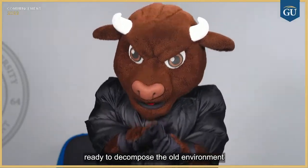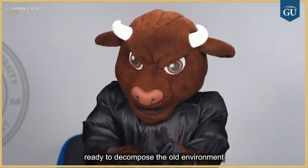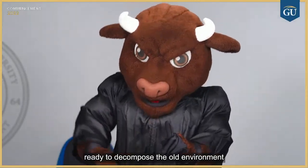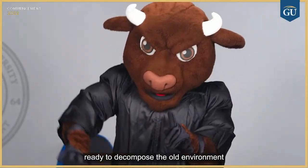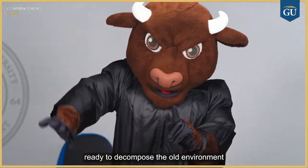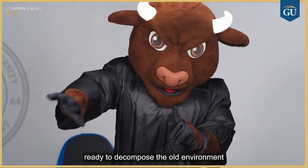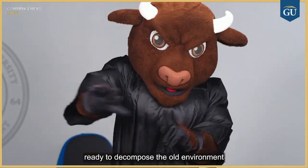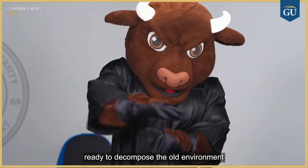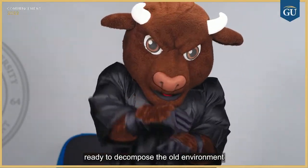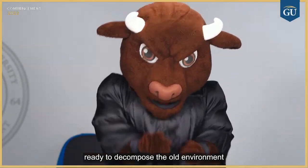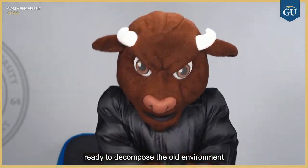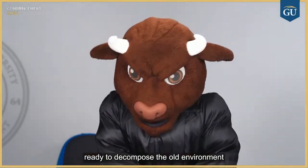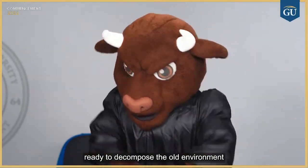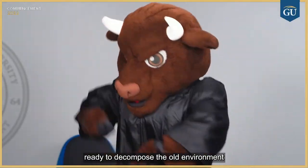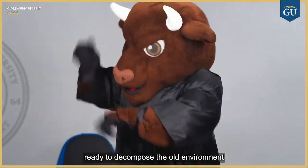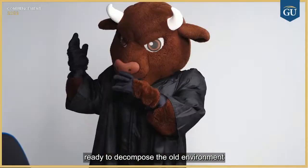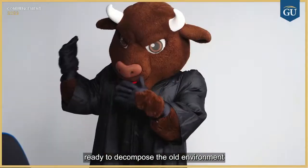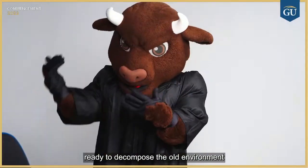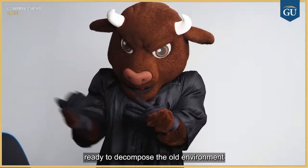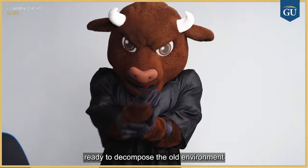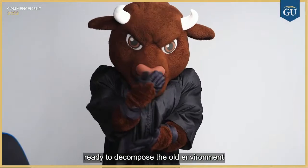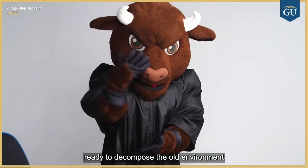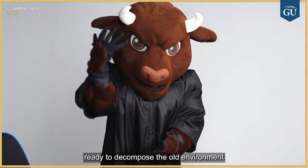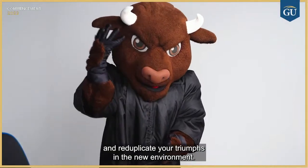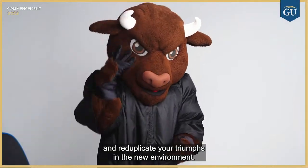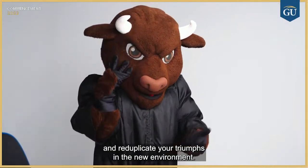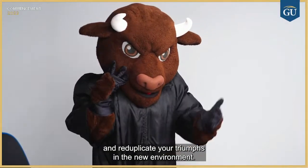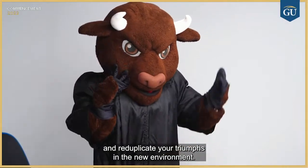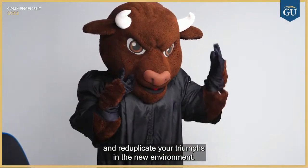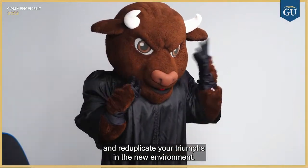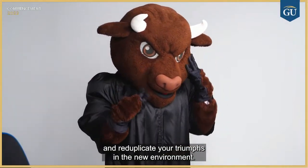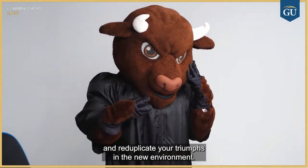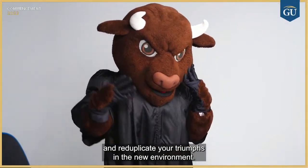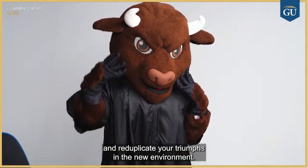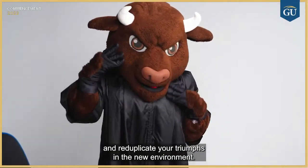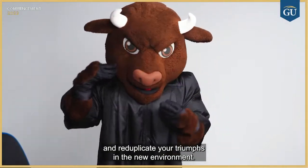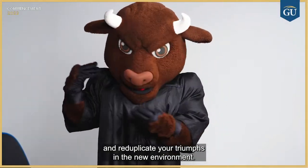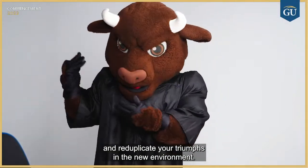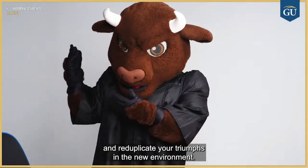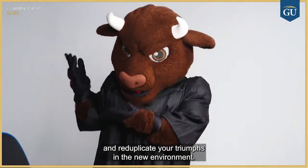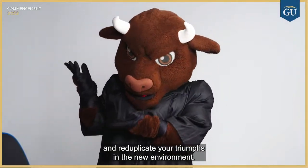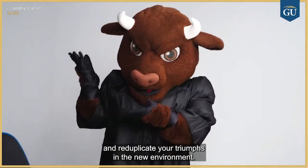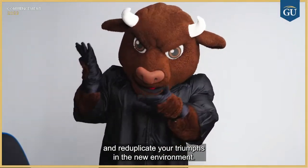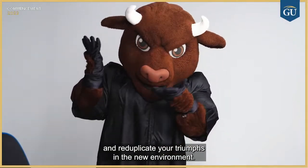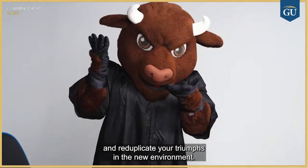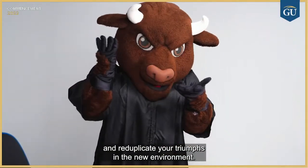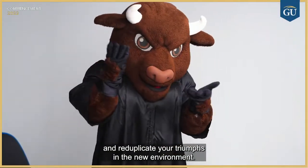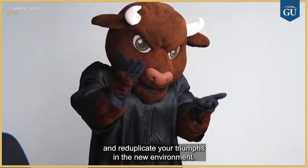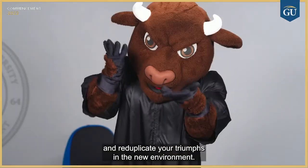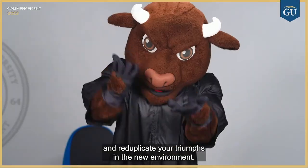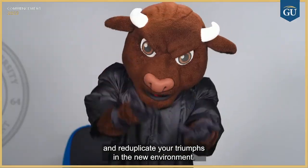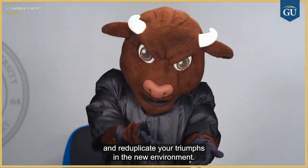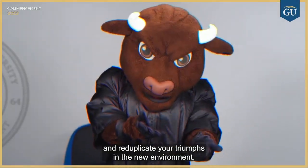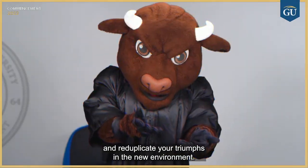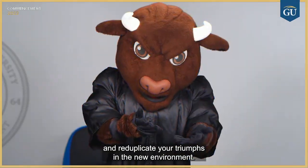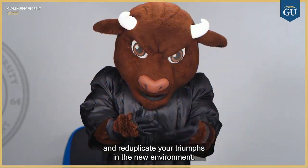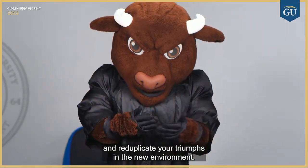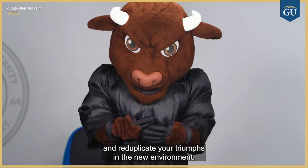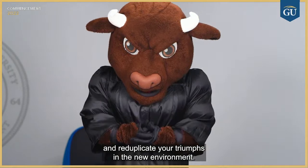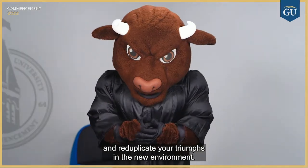ready to decompose the old environment and reduplicate the triumphs in the new